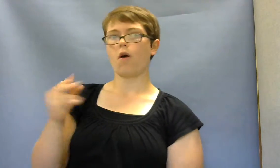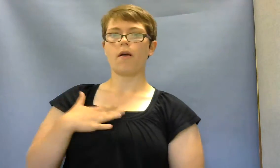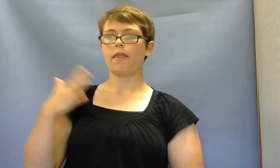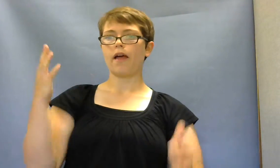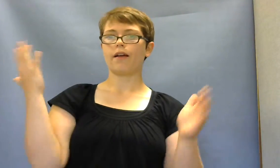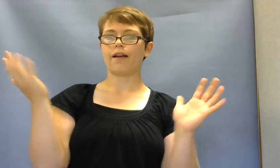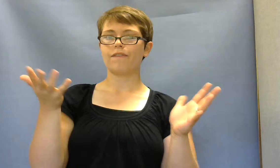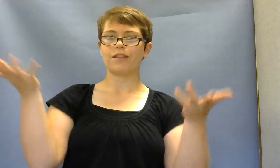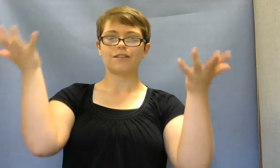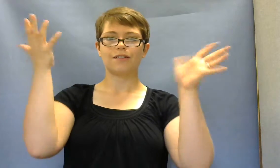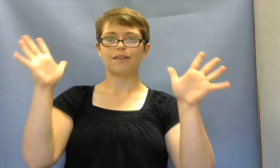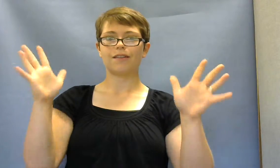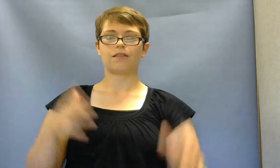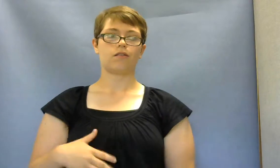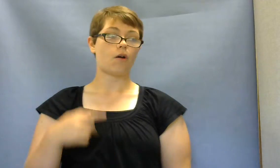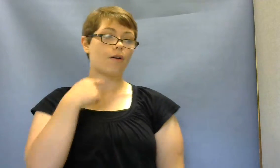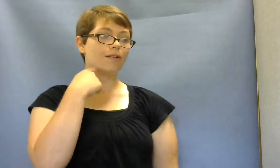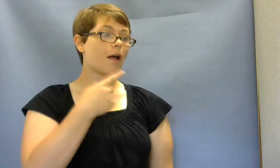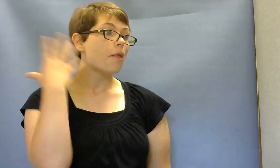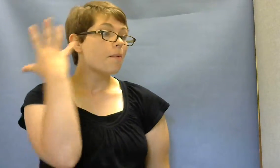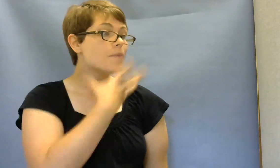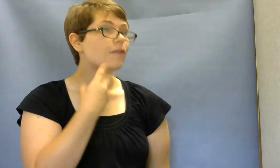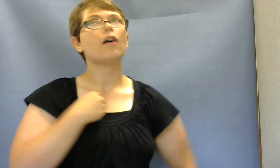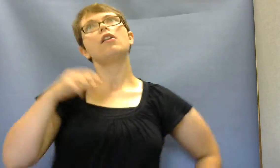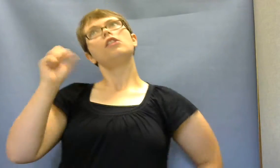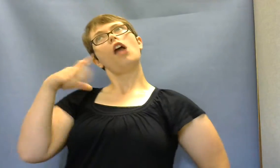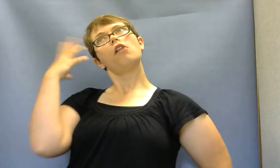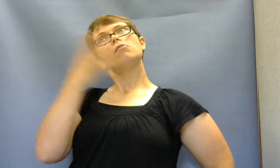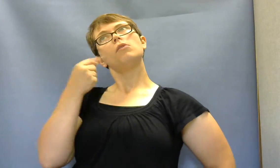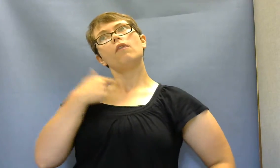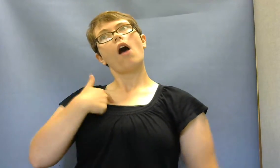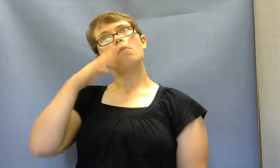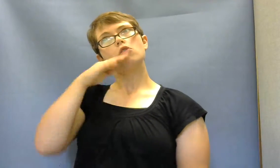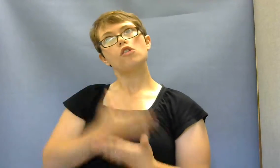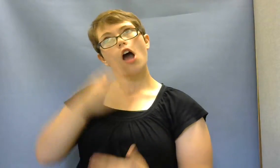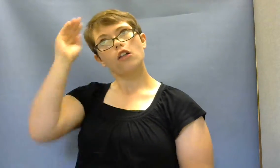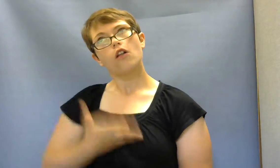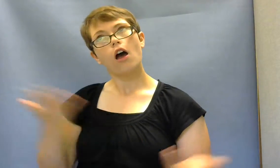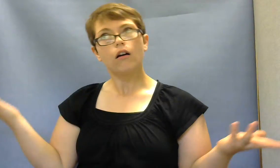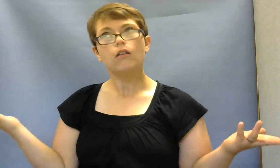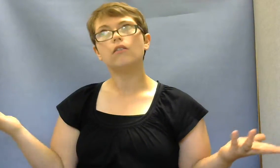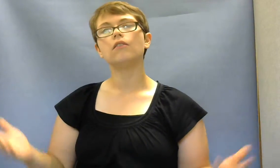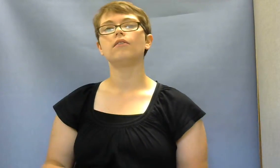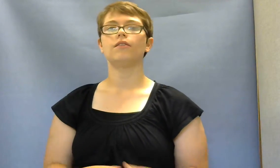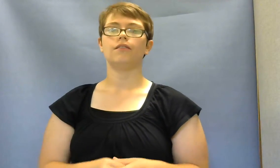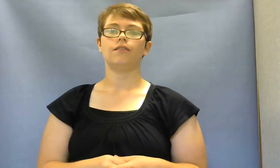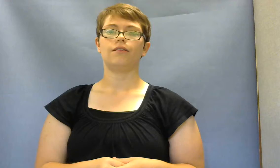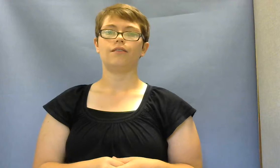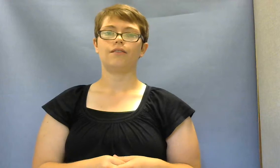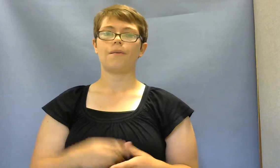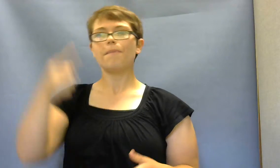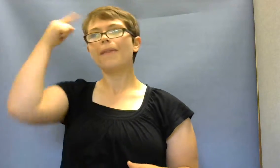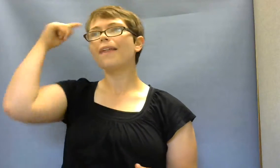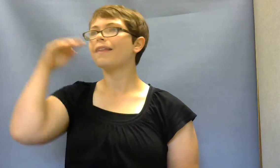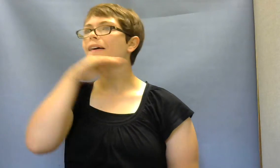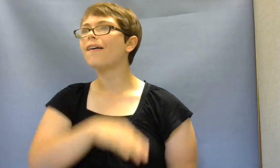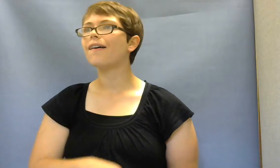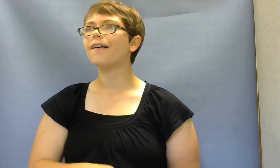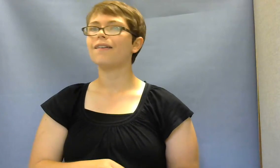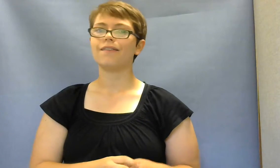so of course I'm beautiful. I'm your son. I'm your daughter. Of course you're going to say that. But they're right. Every single human being